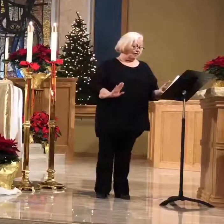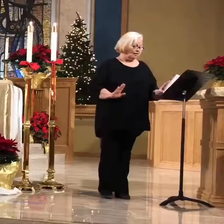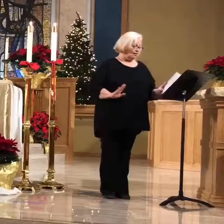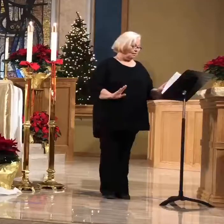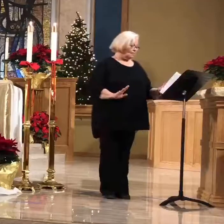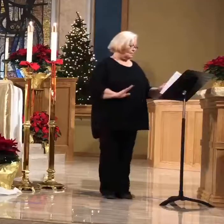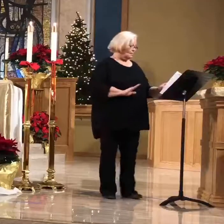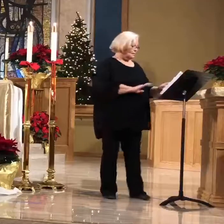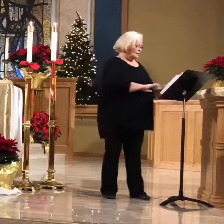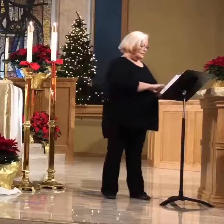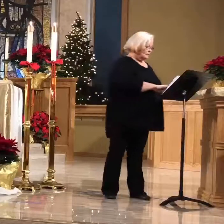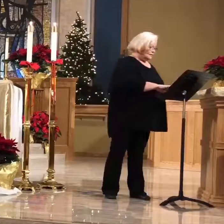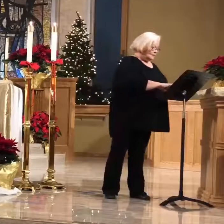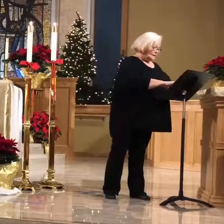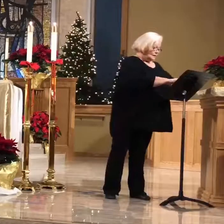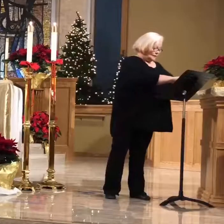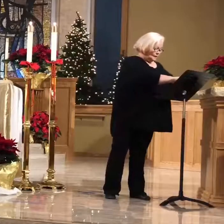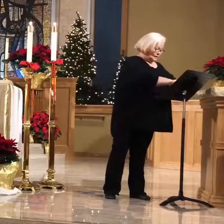Israel.